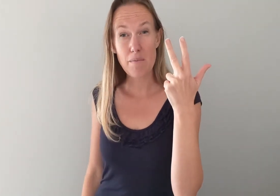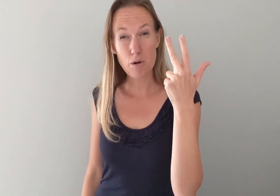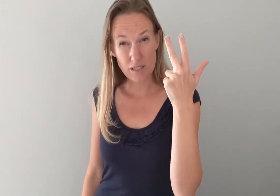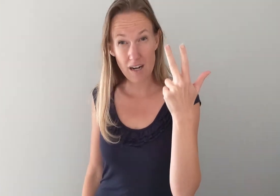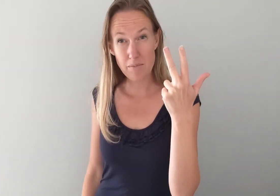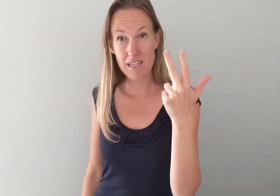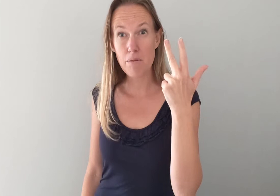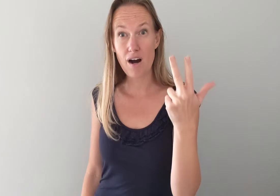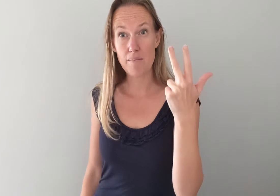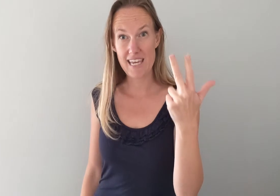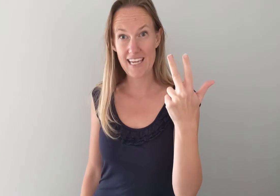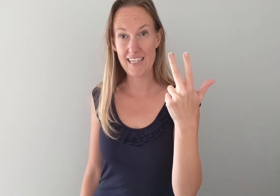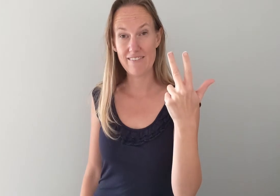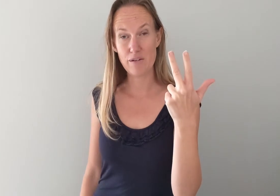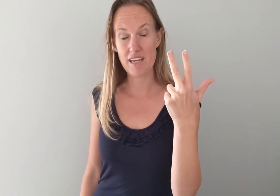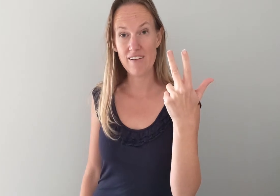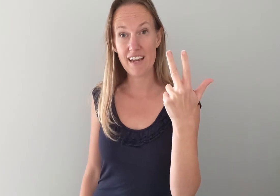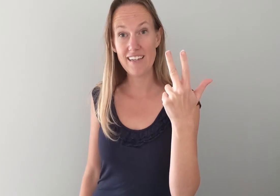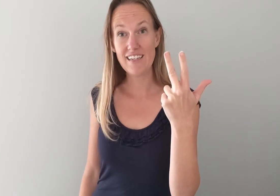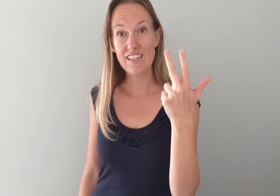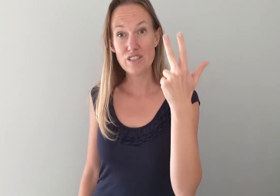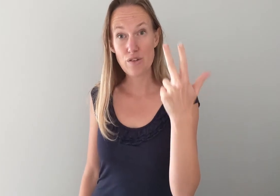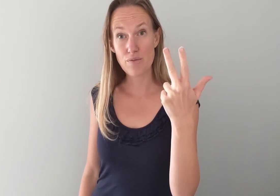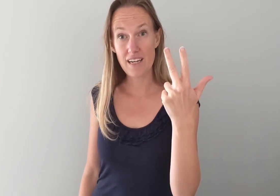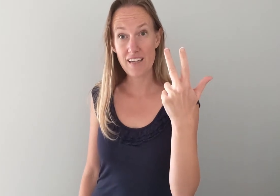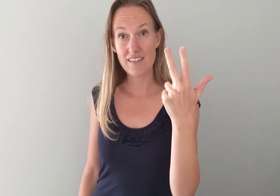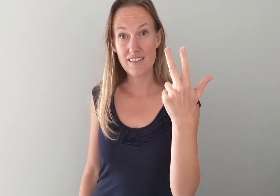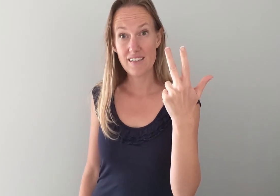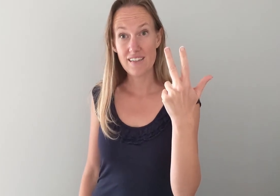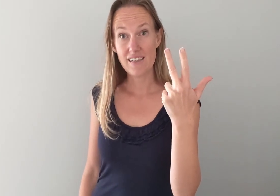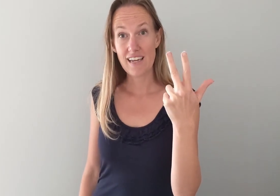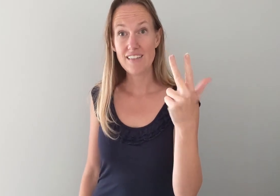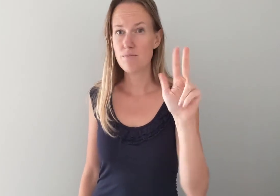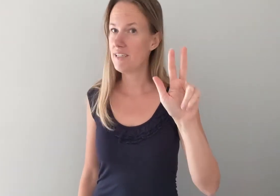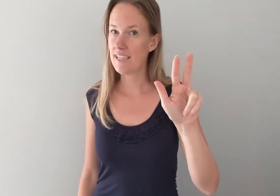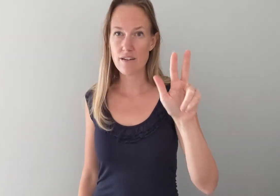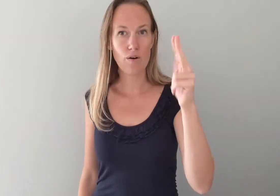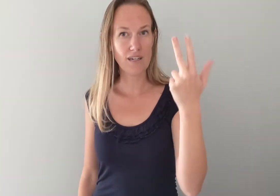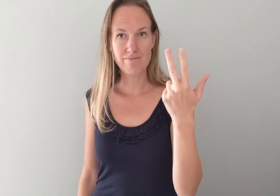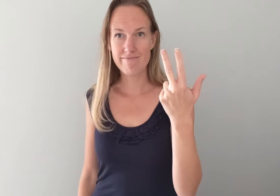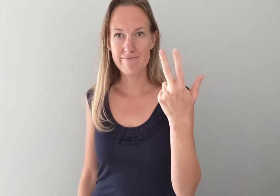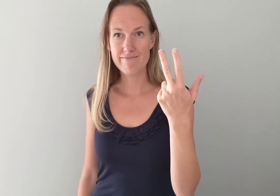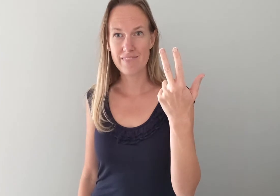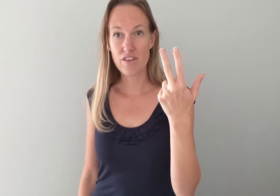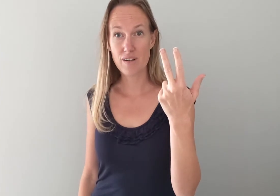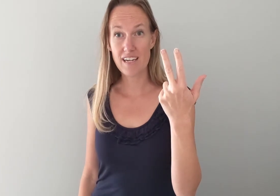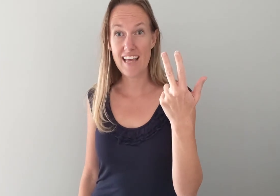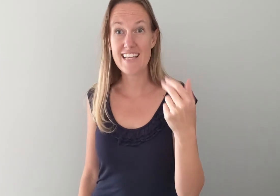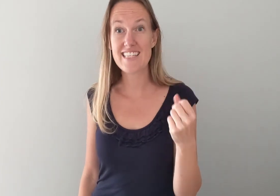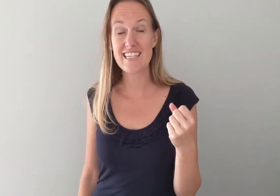most commonly palm in for me, okay? So 3, okay, but either or. 3 and then